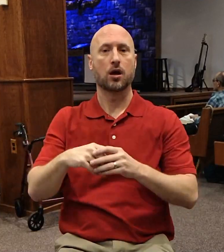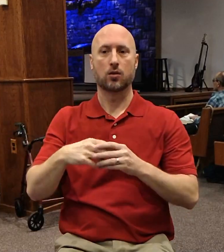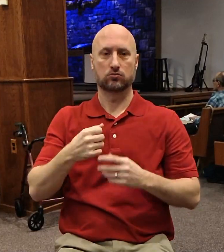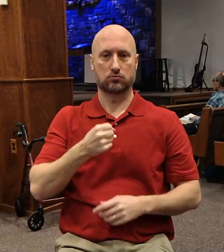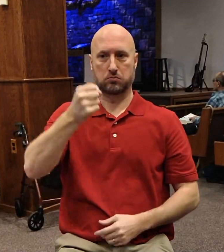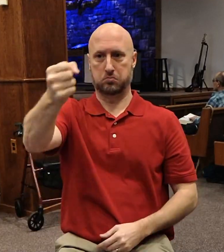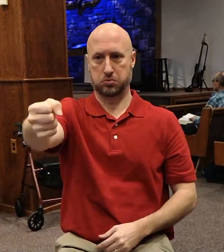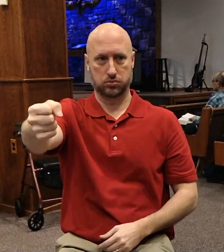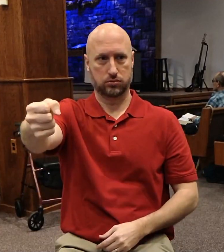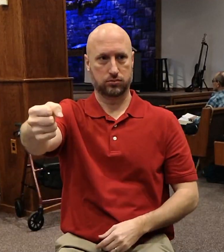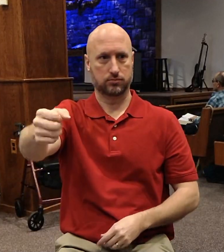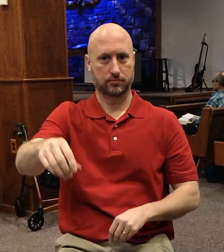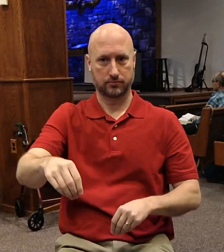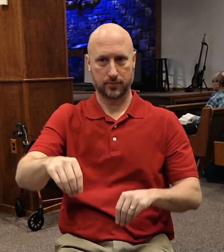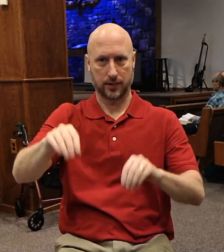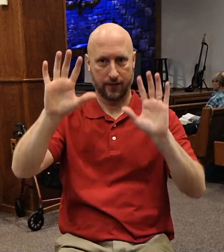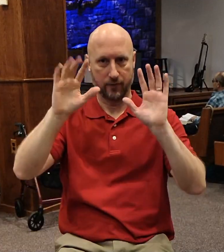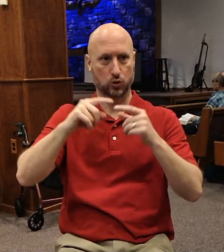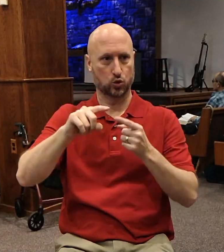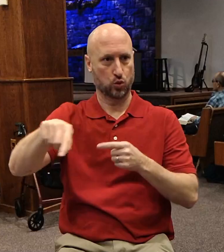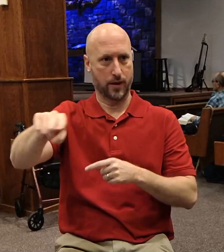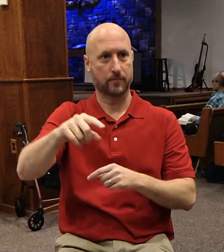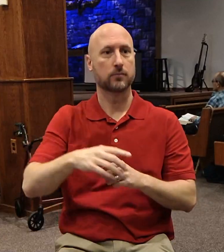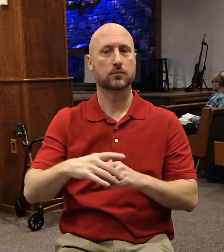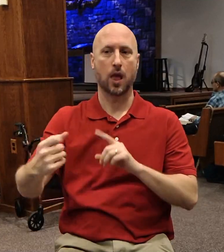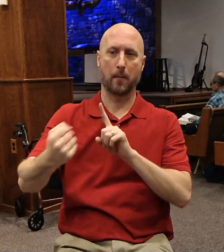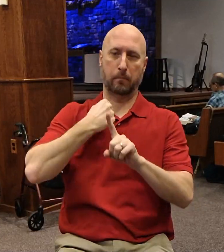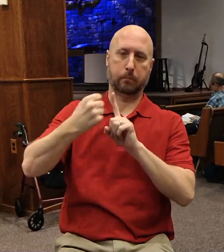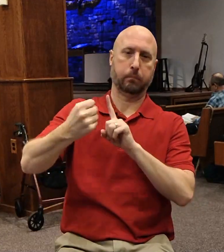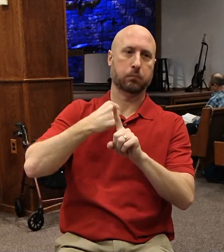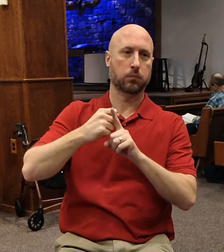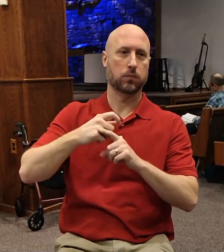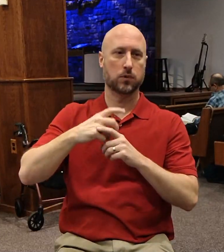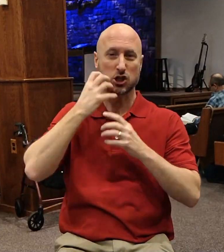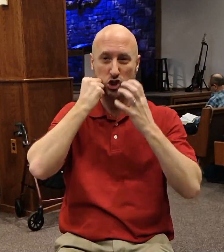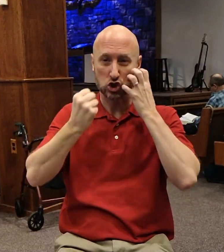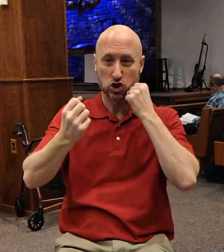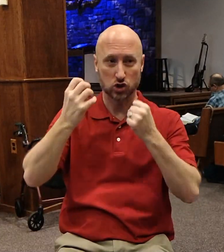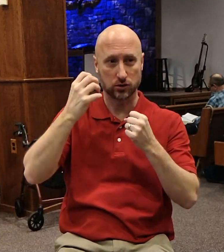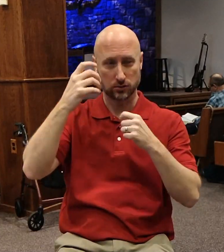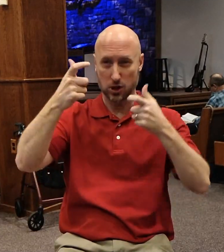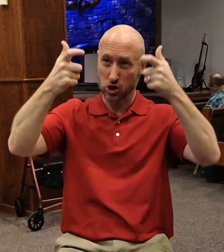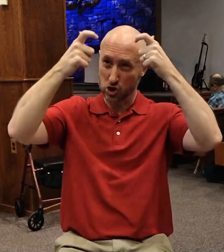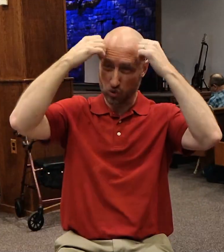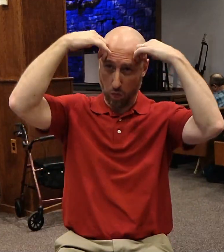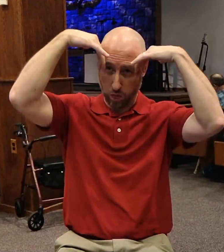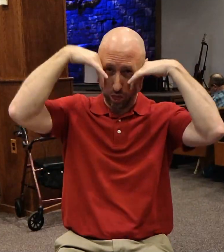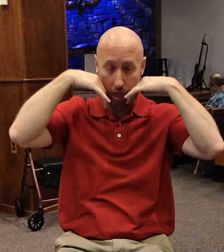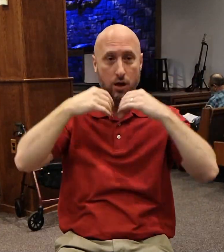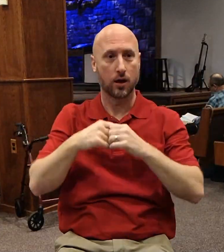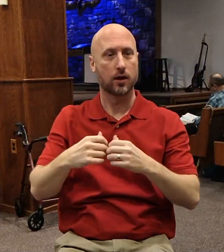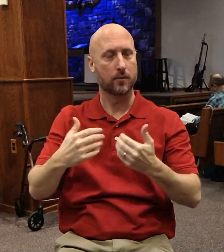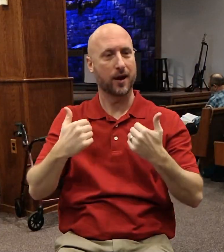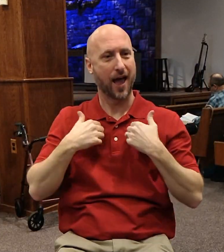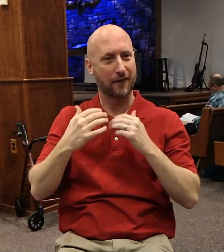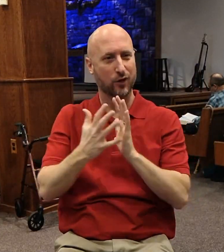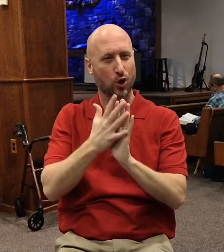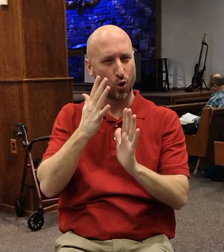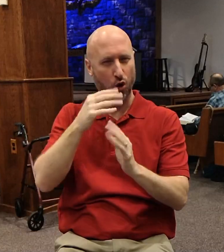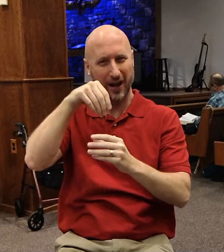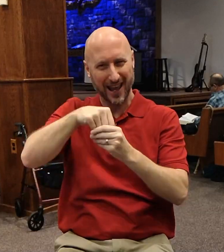Beyond human recognition. I'm going to be brutalized and crucified. But there's glory in all of this.